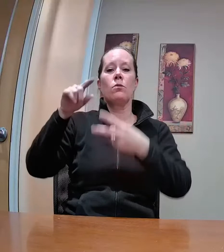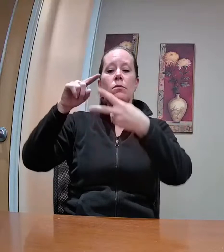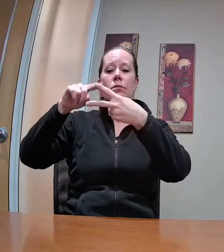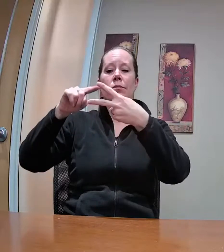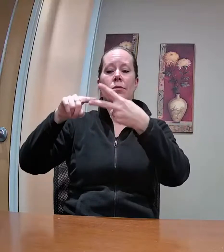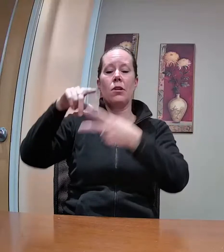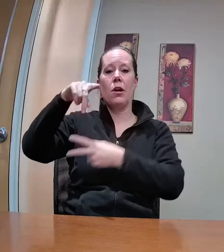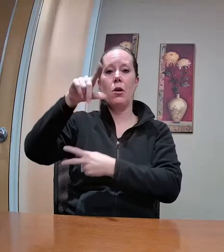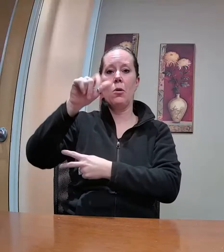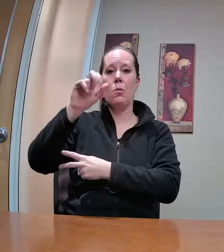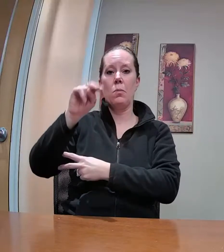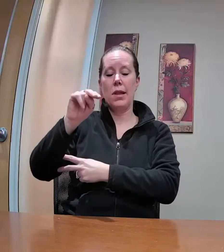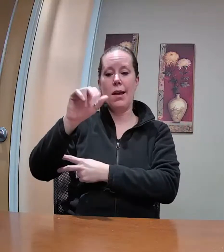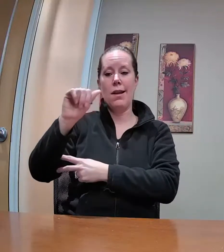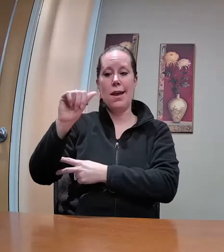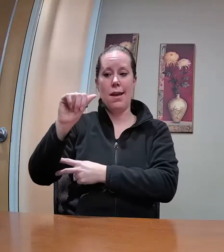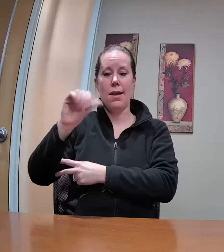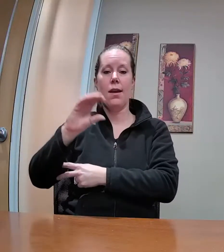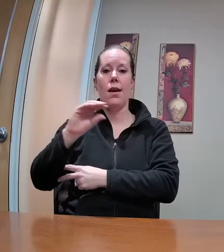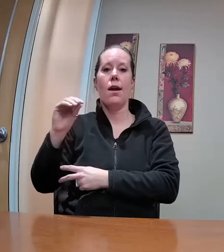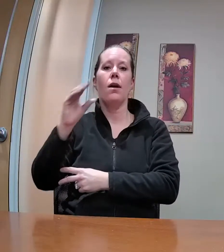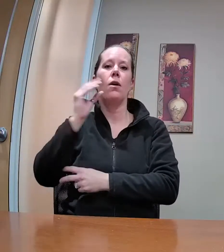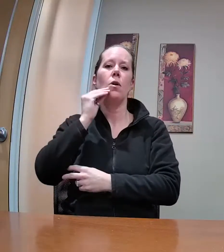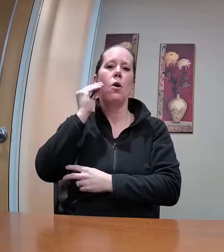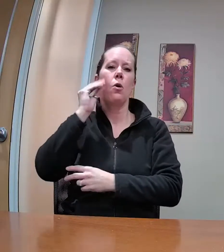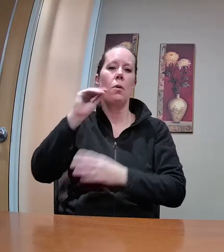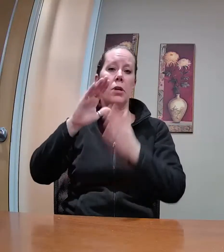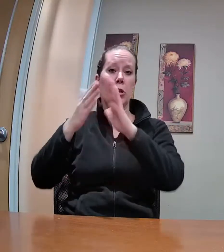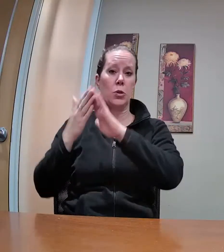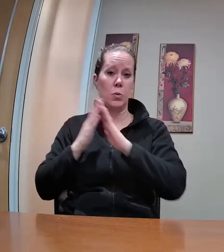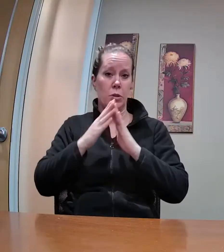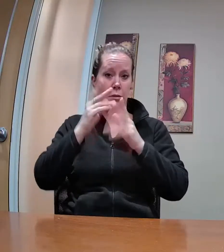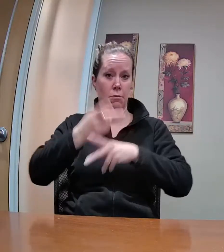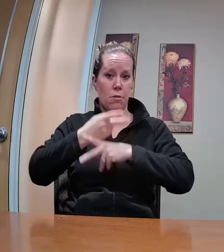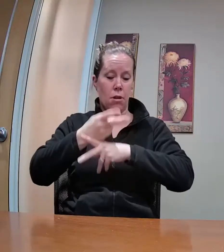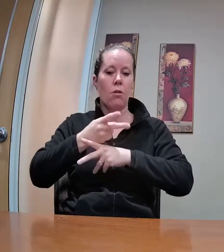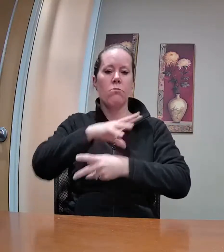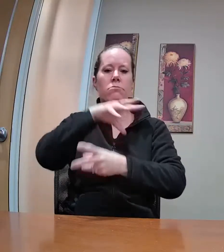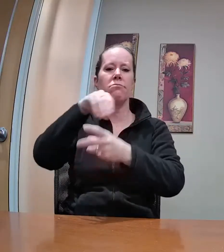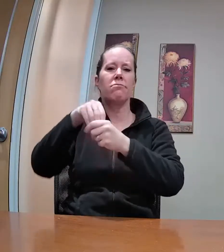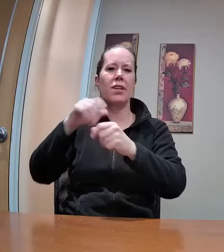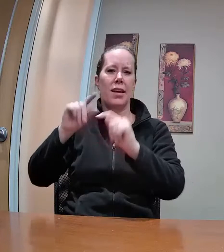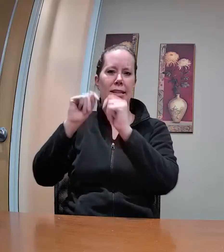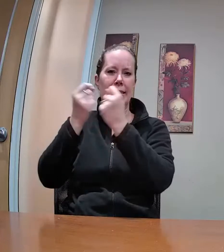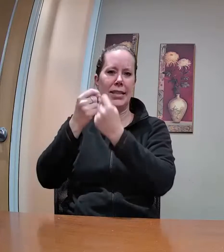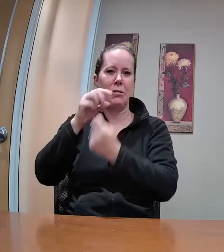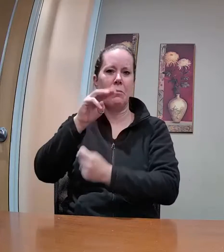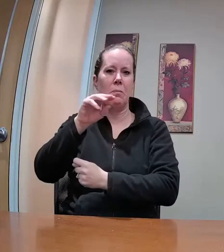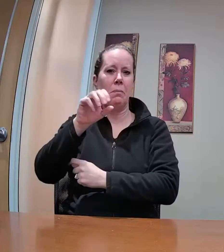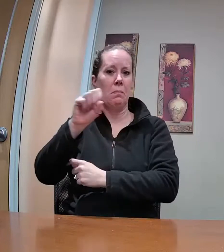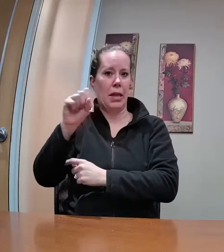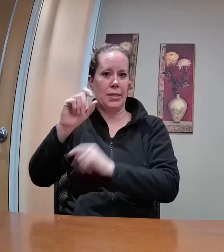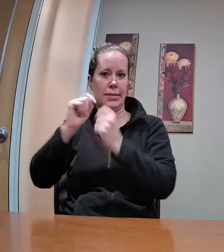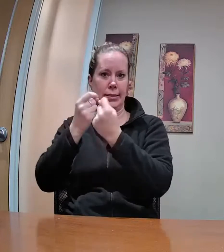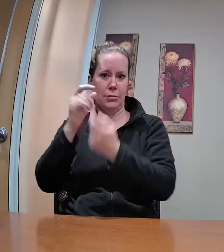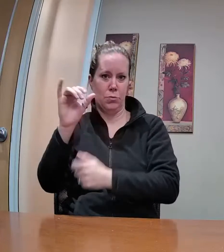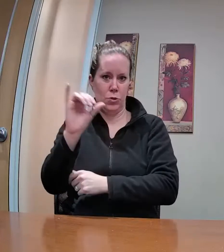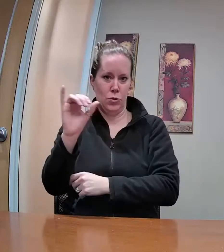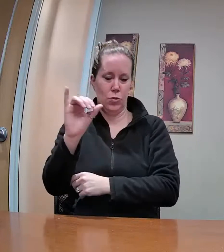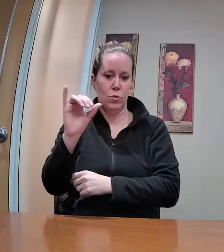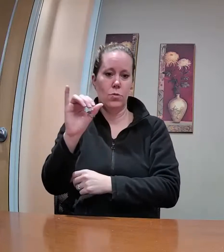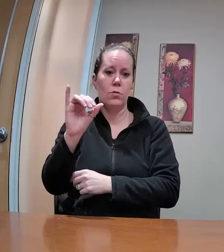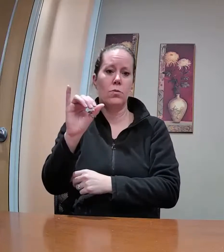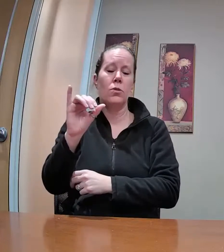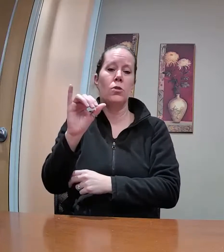also Home and Community Care. They're part of the MESS team as well. So that's kind of the status of